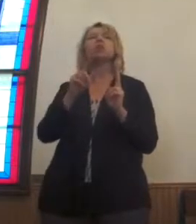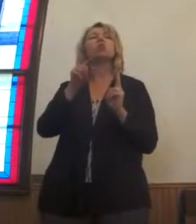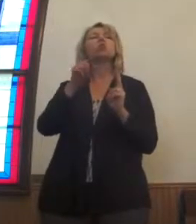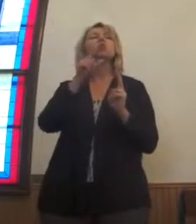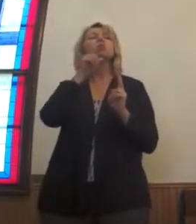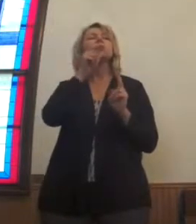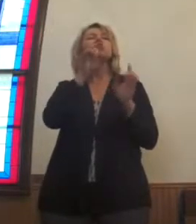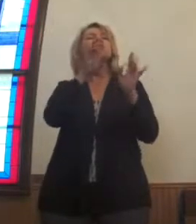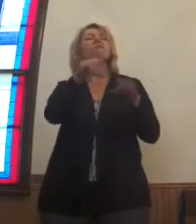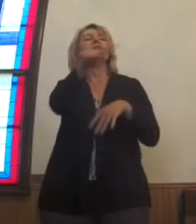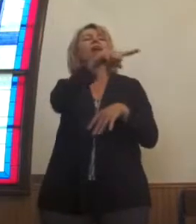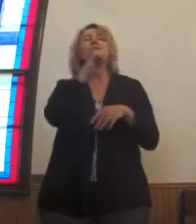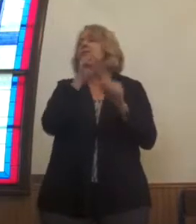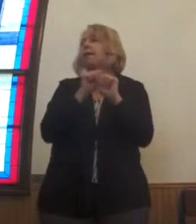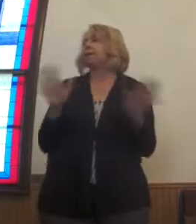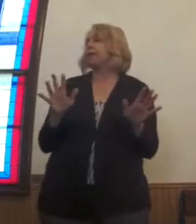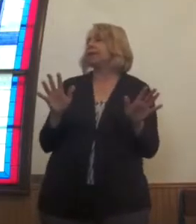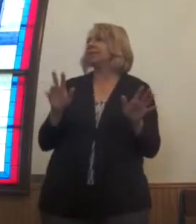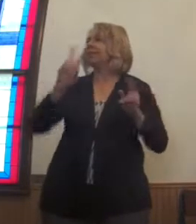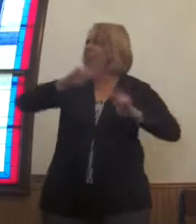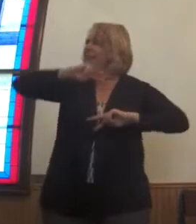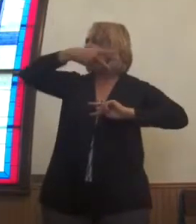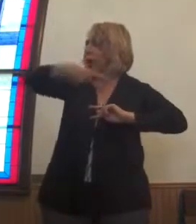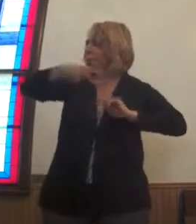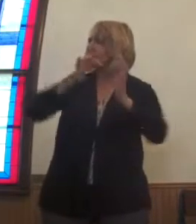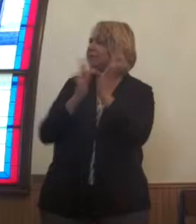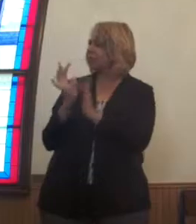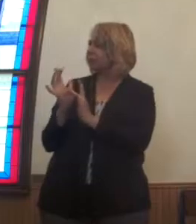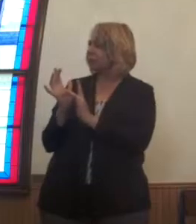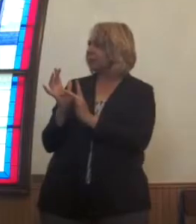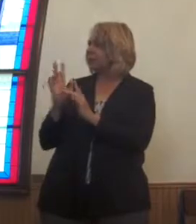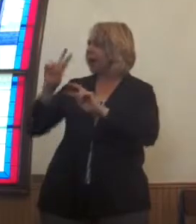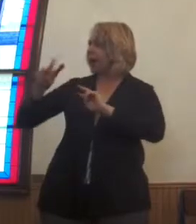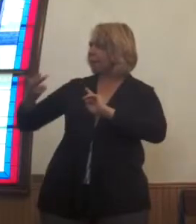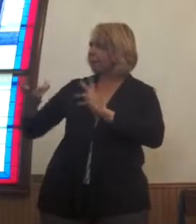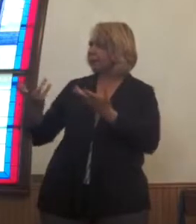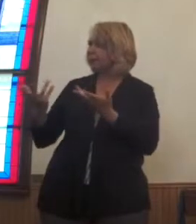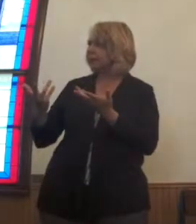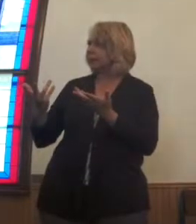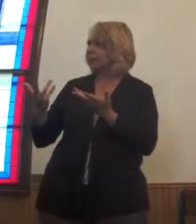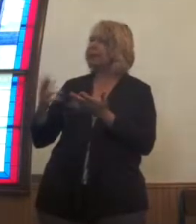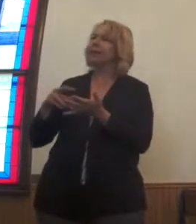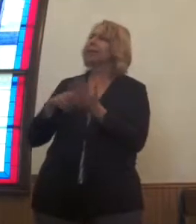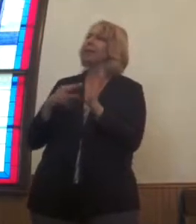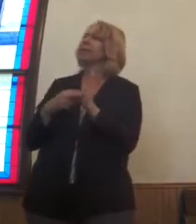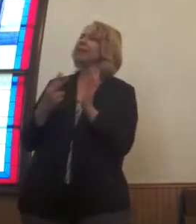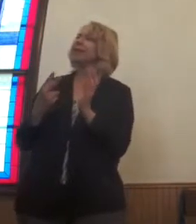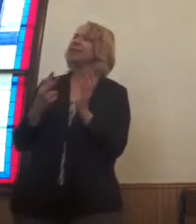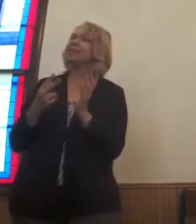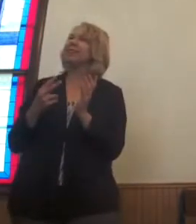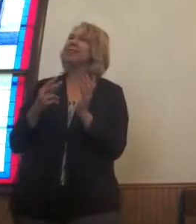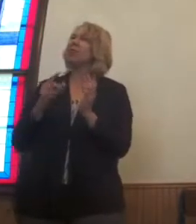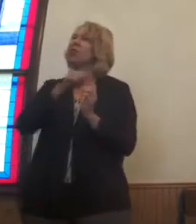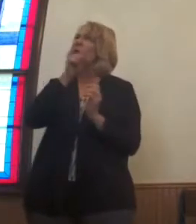reviled. Then again, current philosophy doesn't really produce generally happy folks, do they?